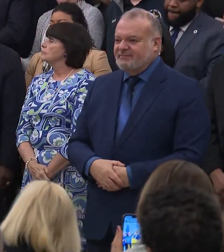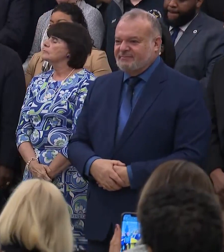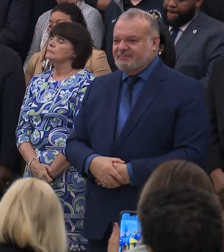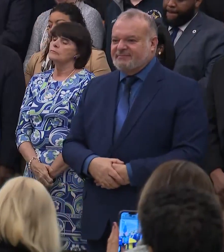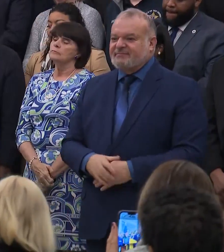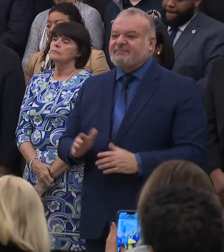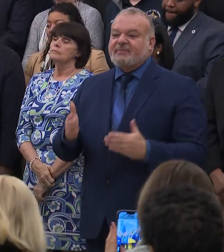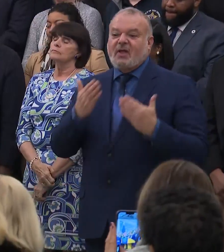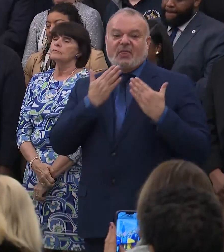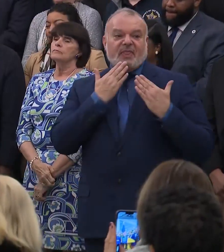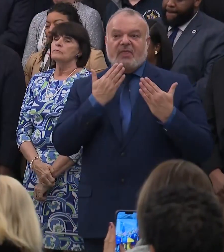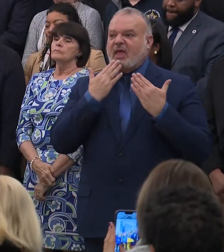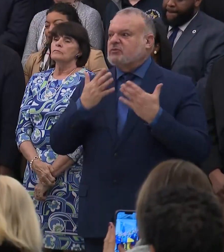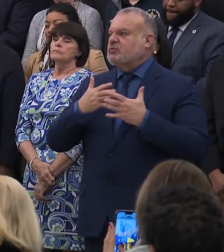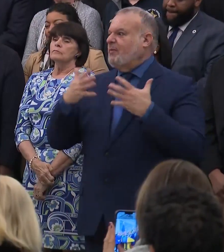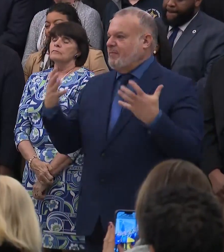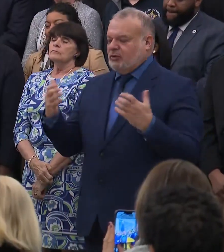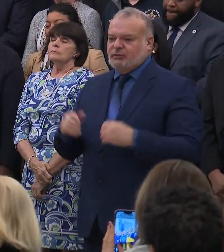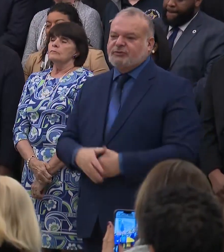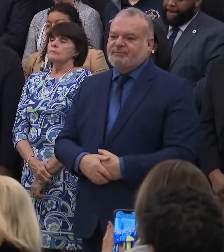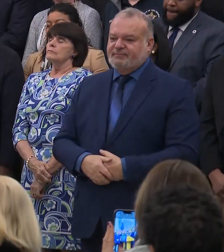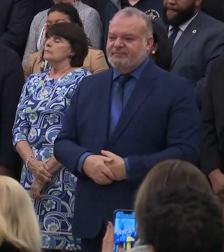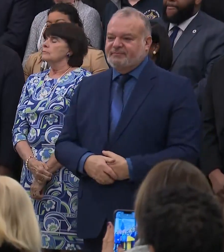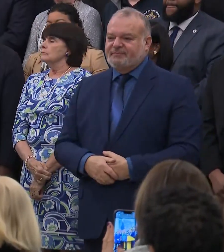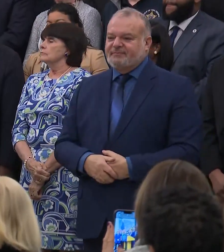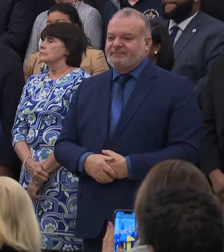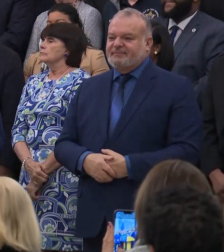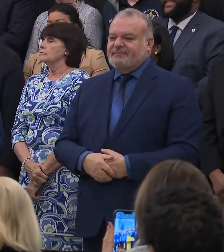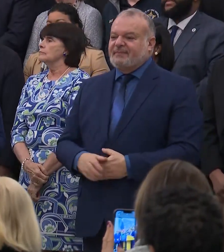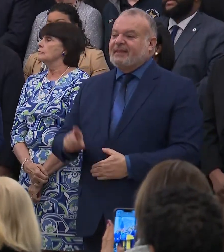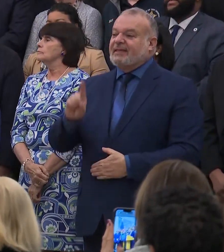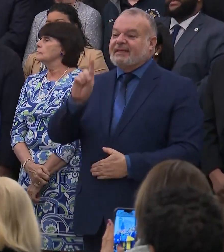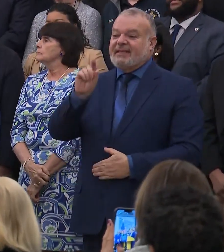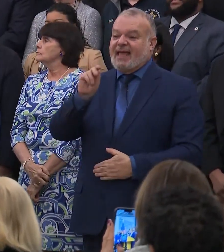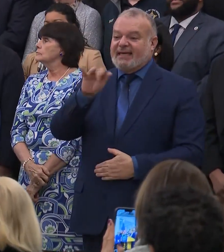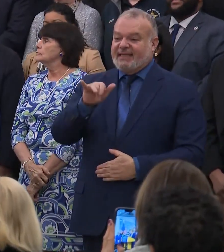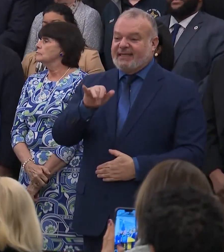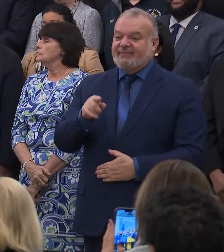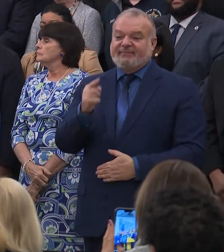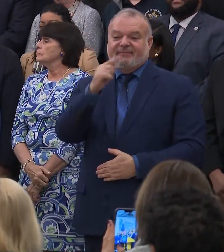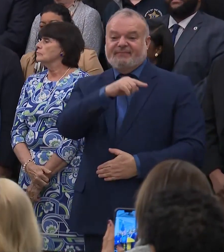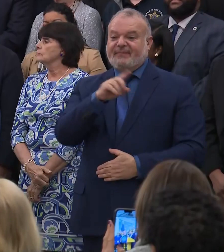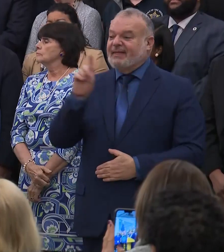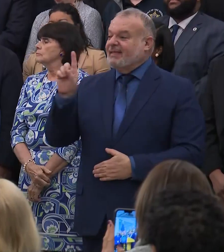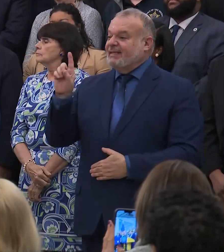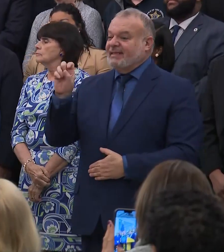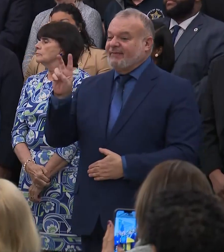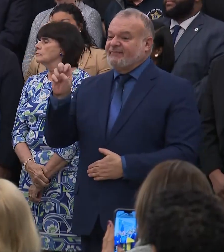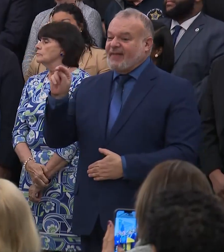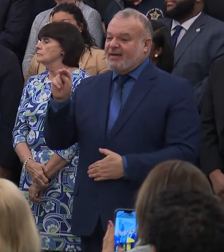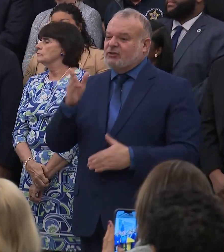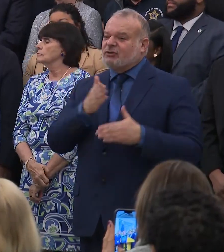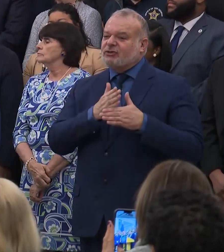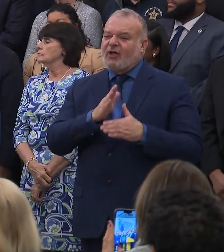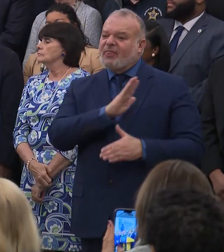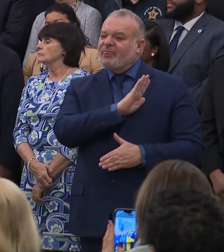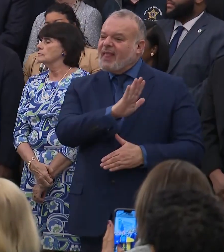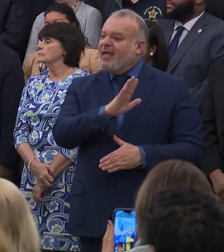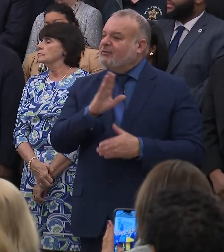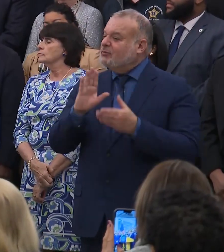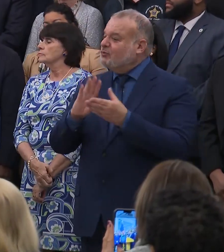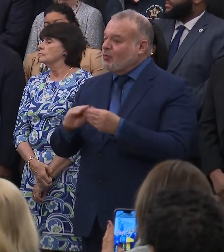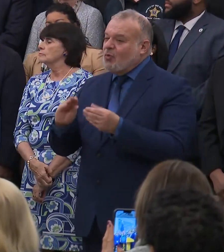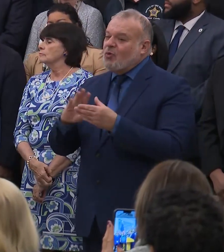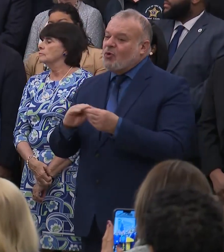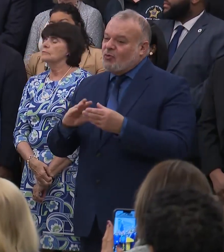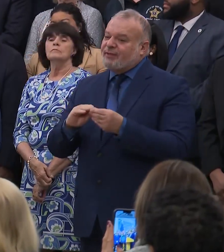Thank you so much to Danny and to Devin in particular for sharing their stories and their experience about what this is about